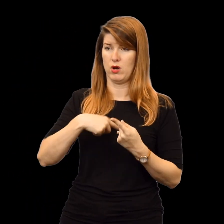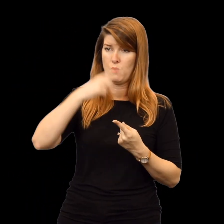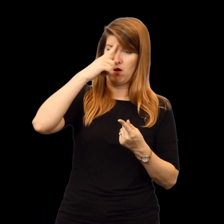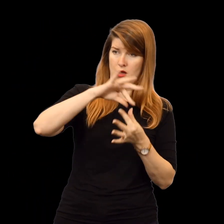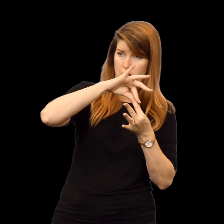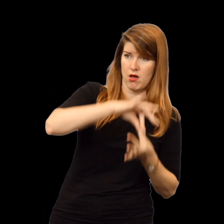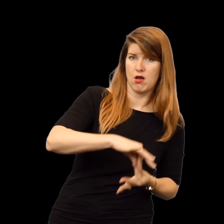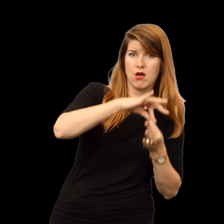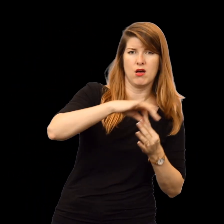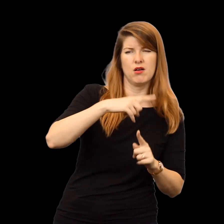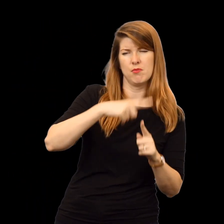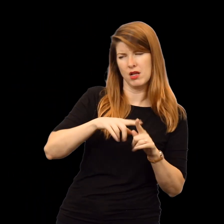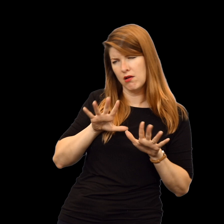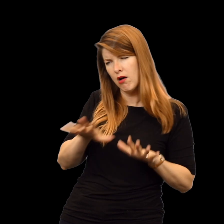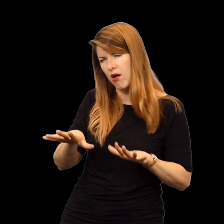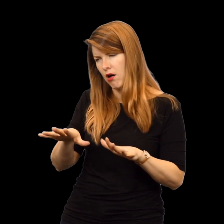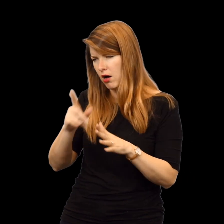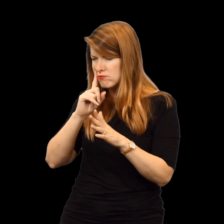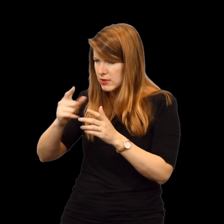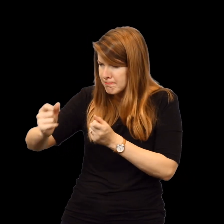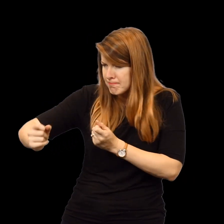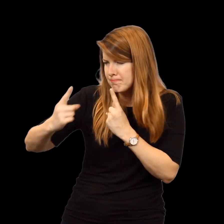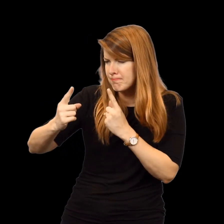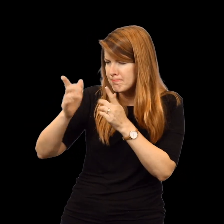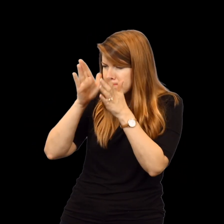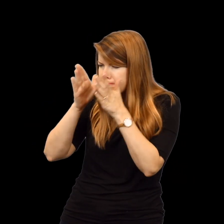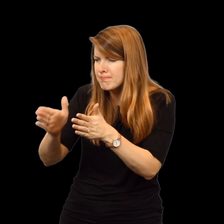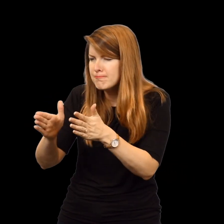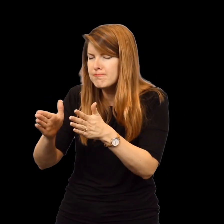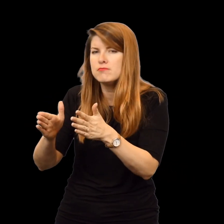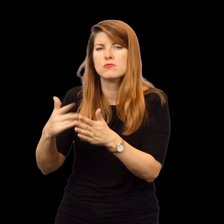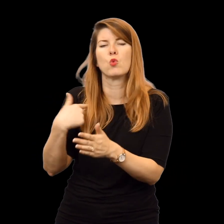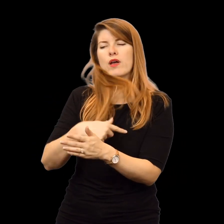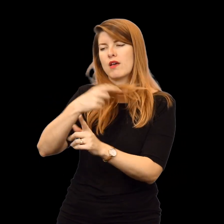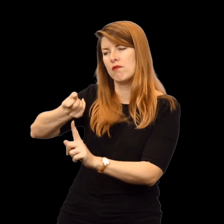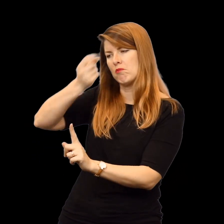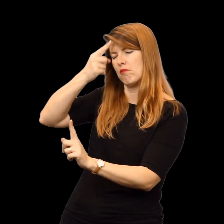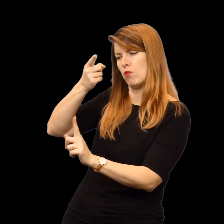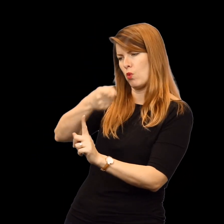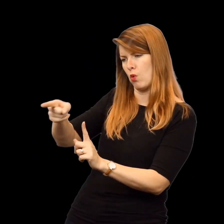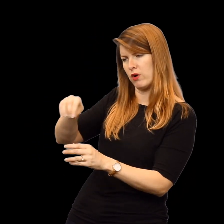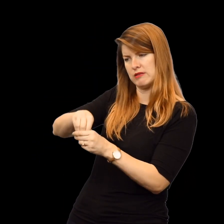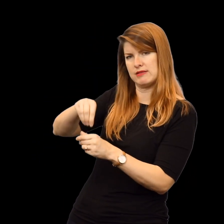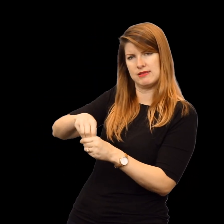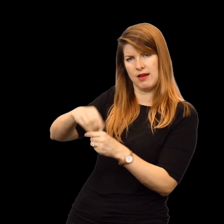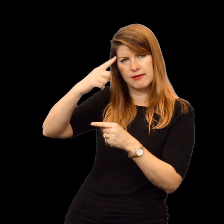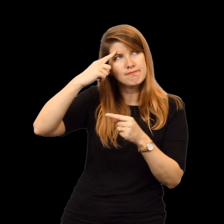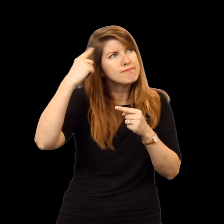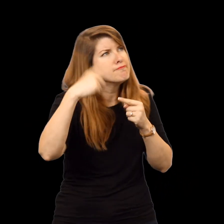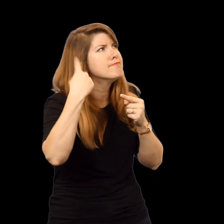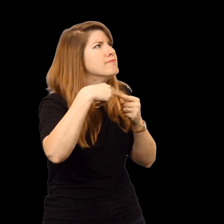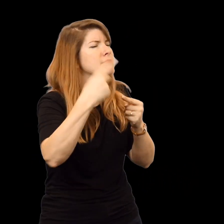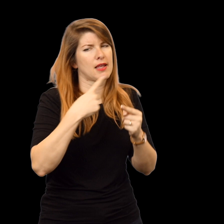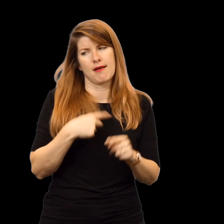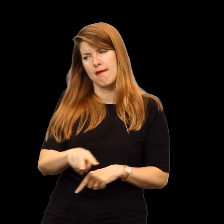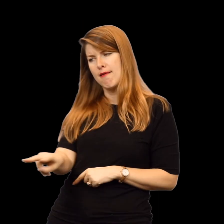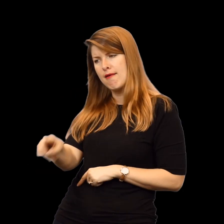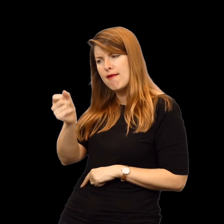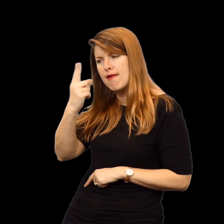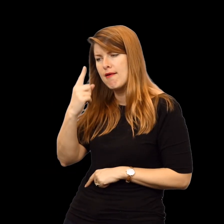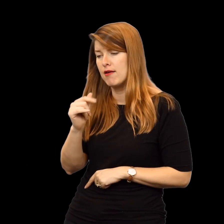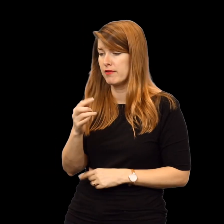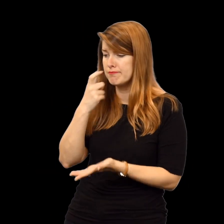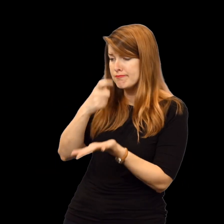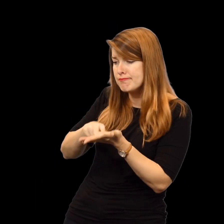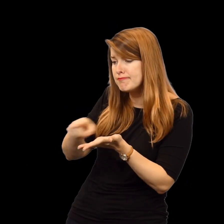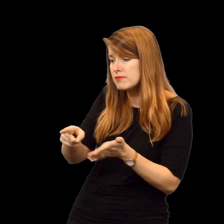present and we tune into another person, we can perceive what's going on inside of them. We can